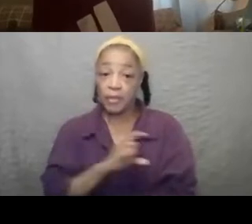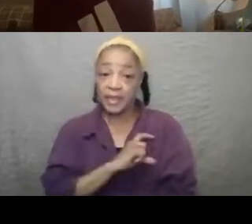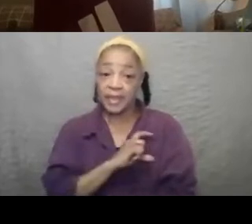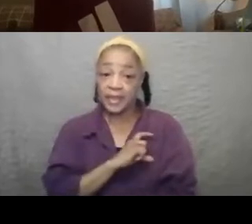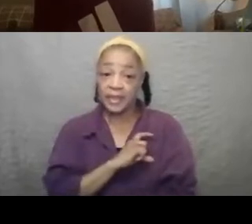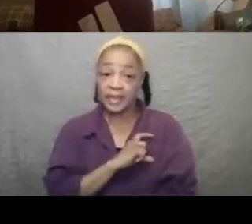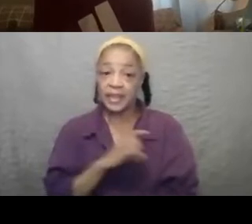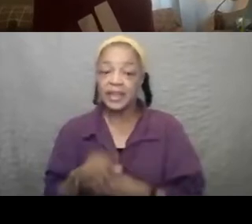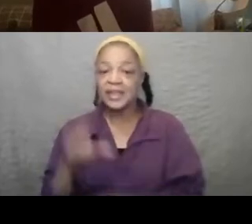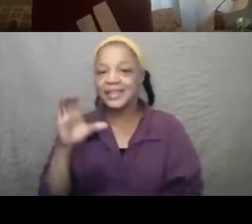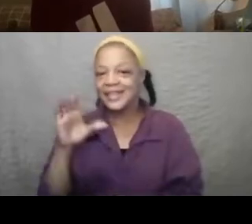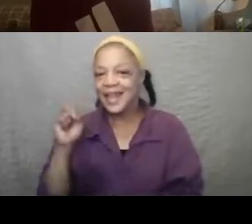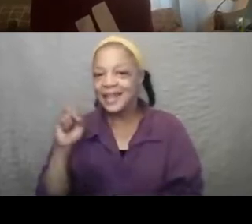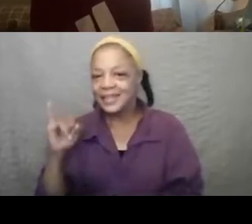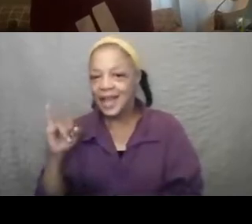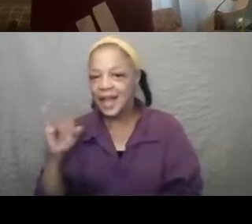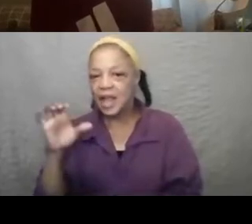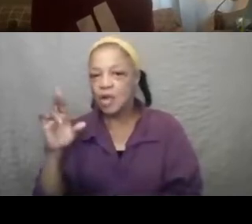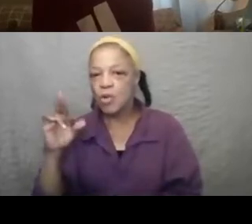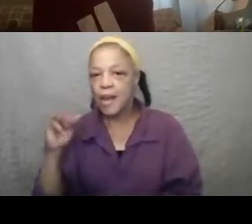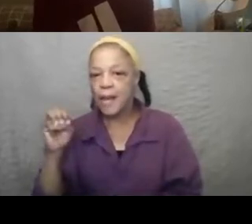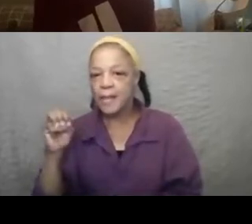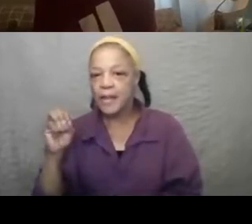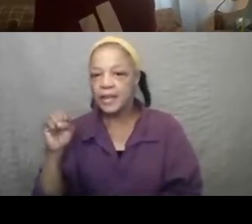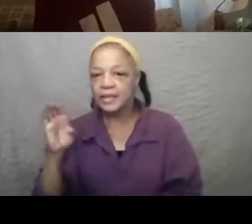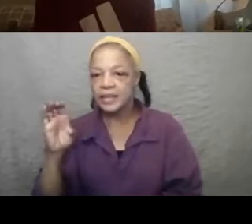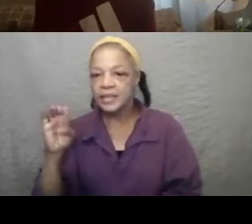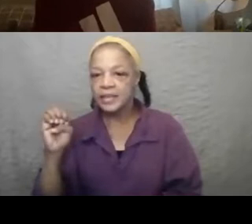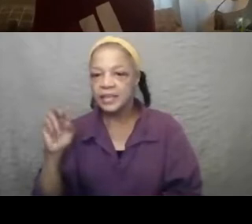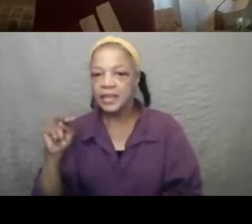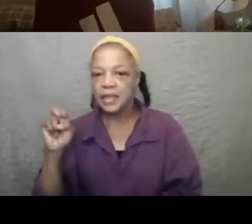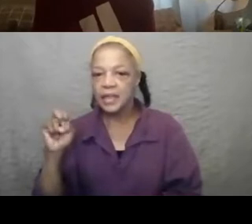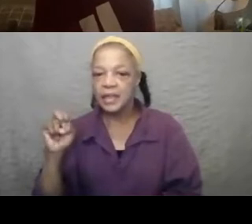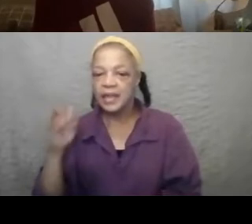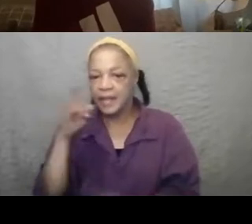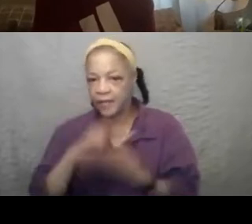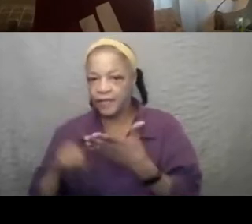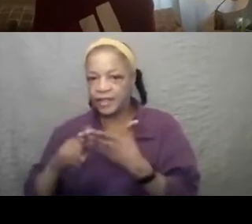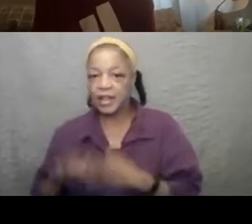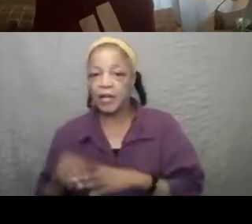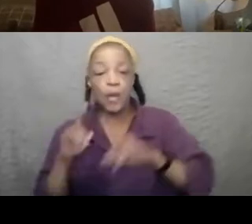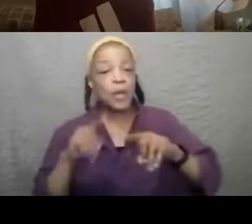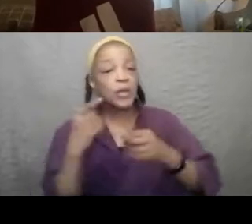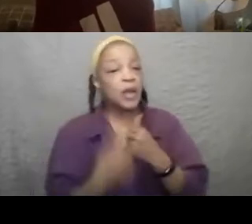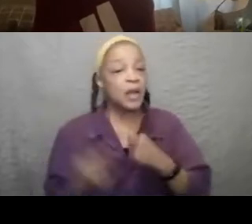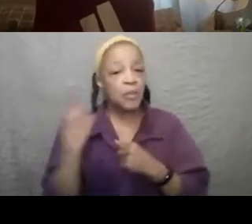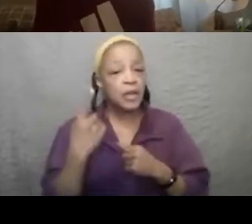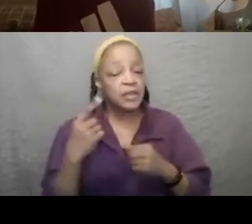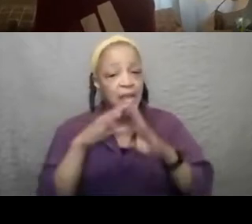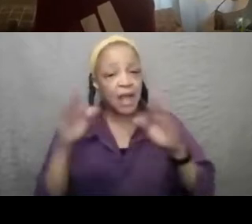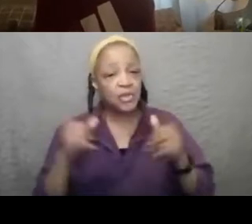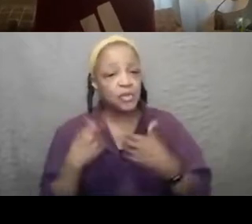scene investigator. So I went to pretty much anybody's house who had been a victim of crime.